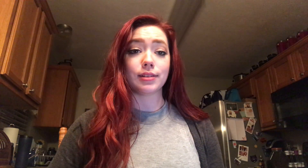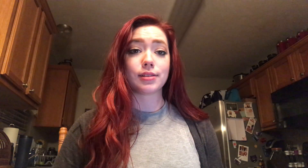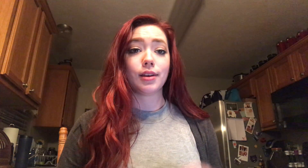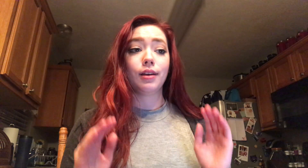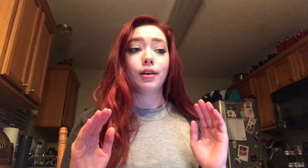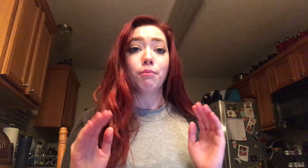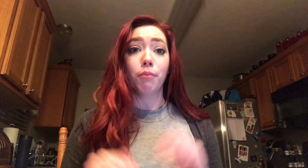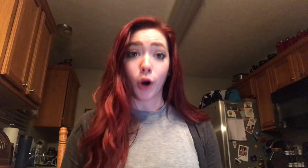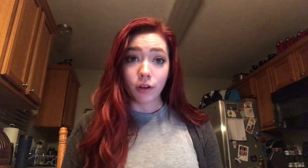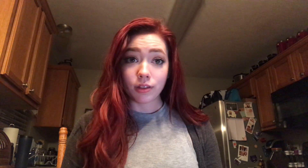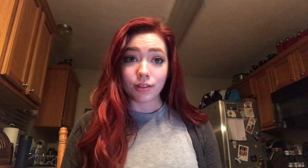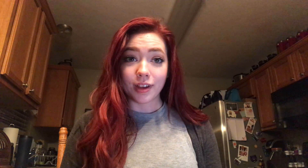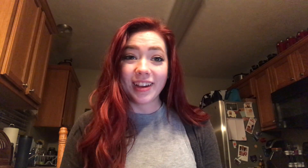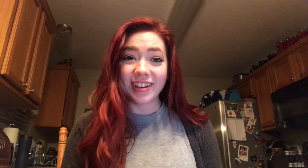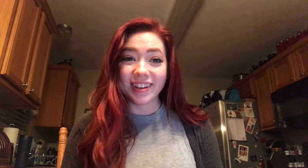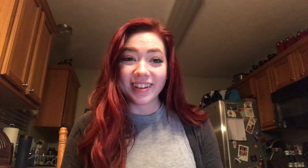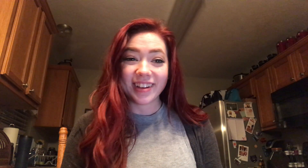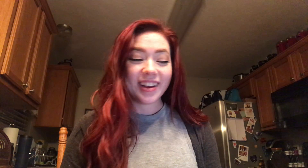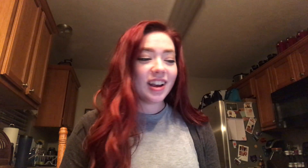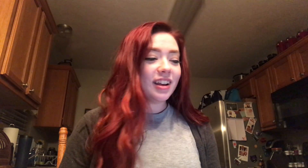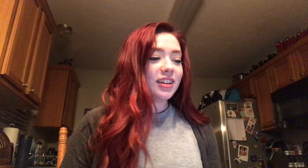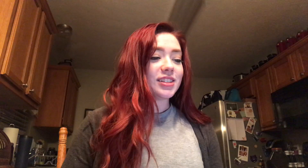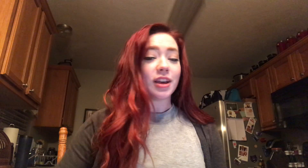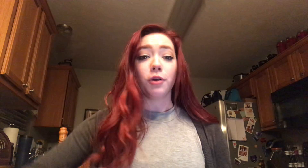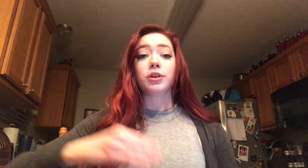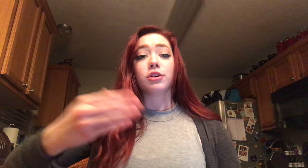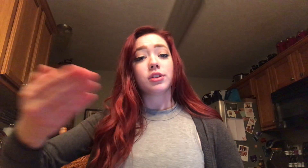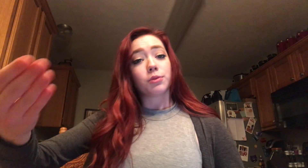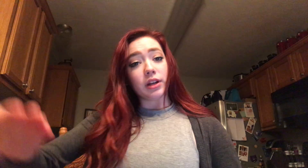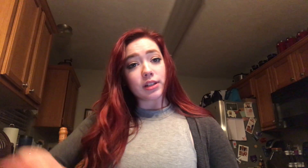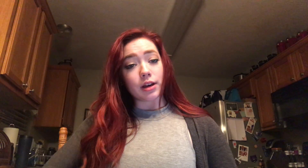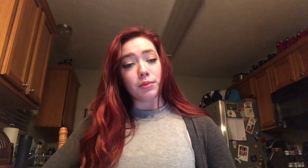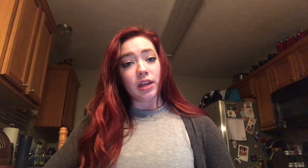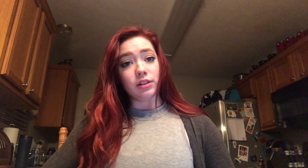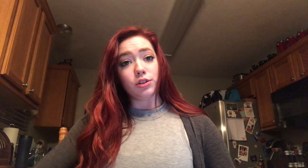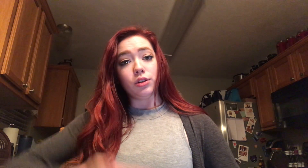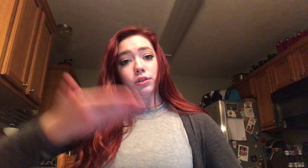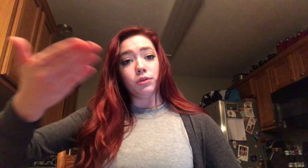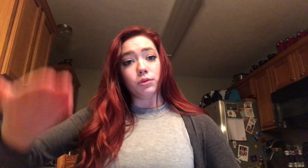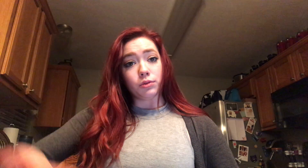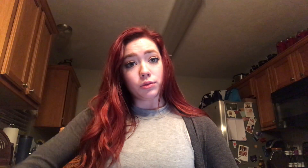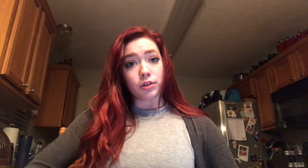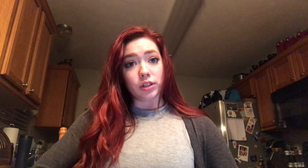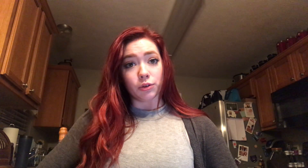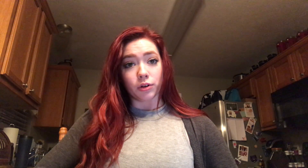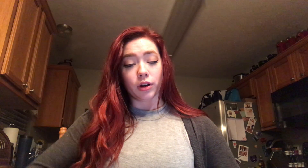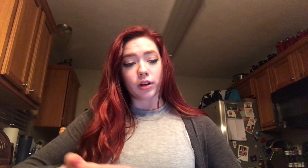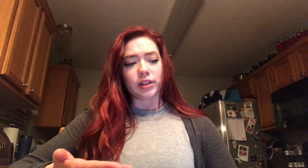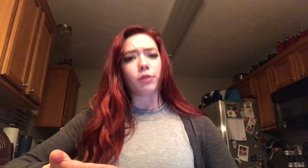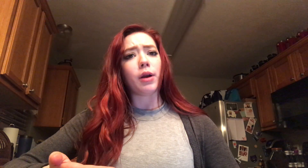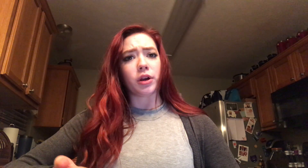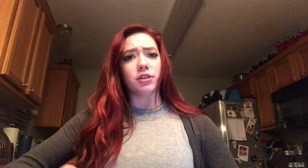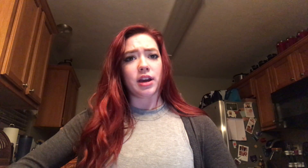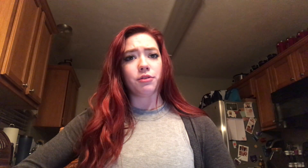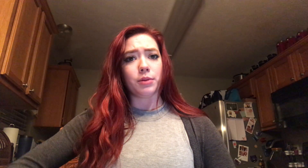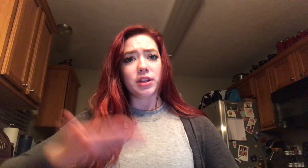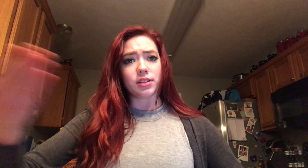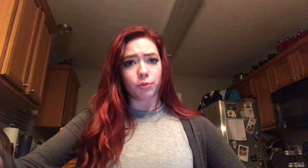that's birth. So you're just wanting to come into your, like right where your diaphragm is,